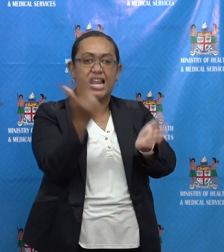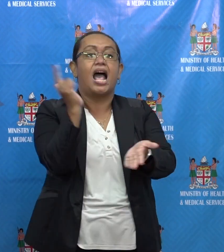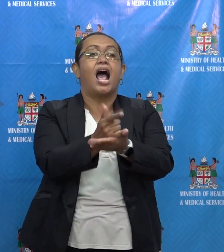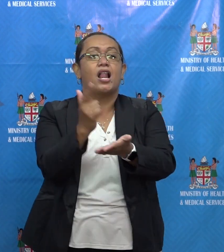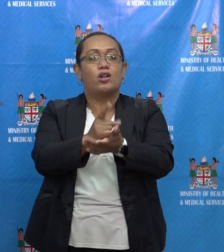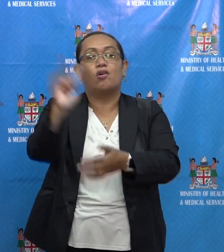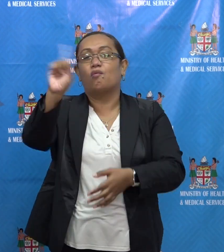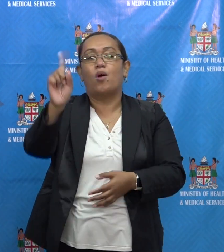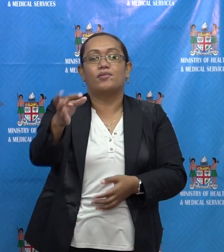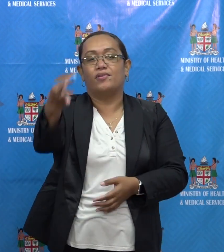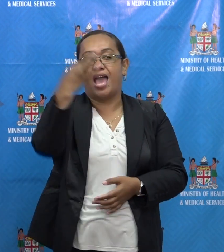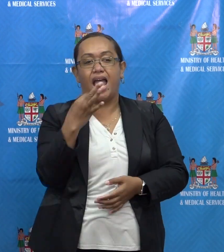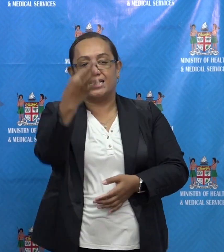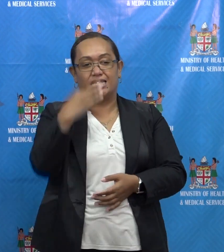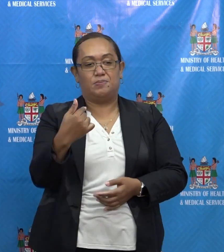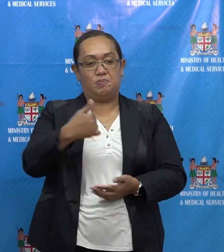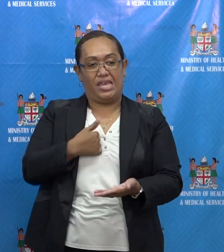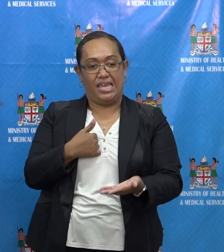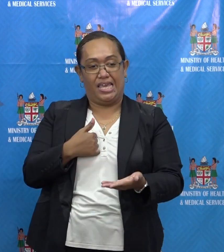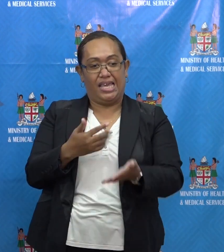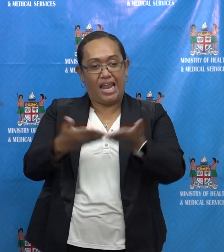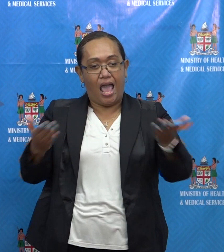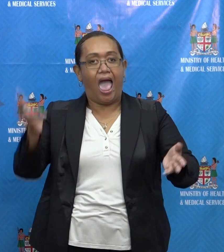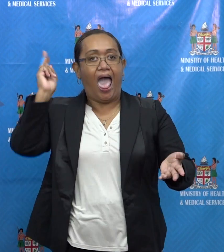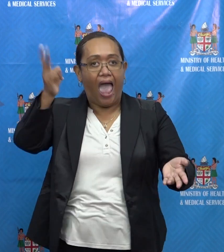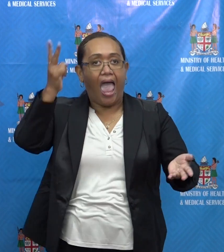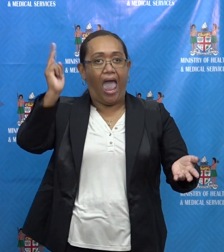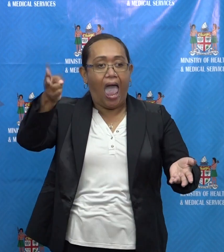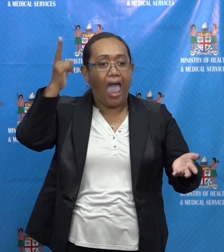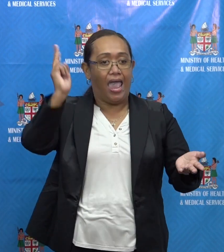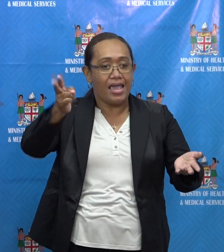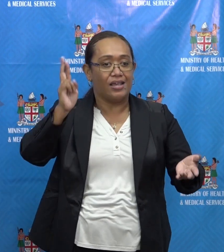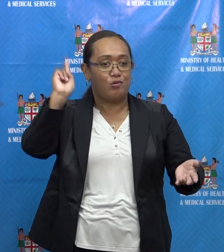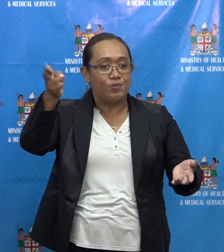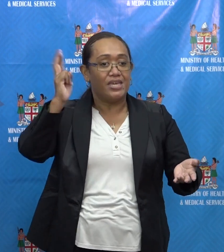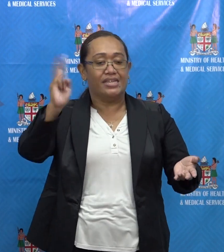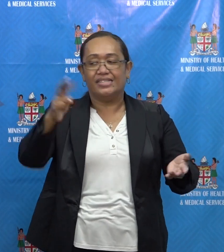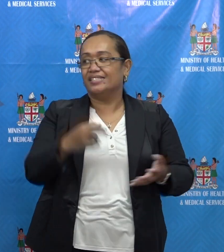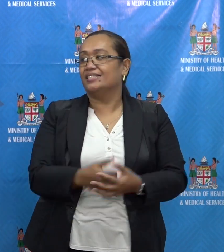what you're just asking me, and I've answered it. I must admit, I